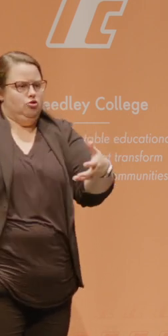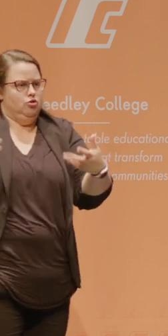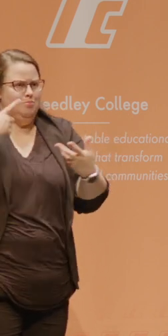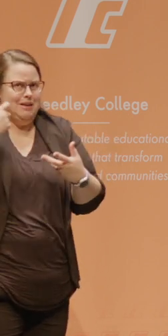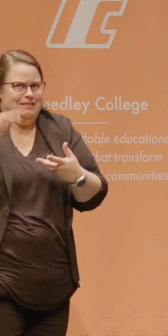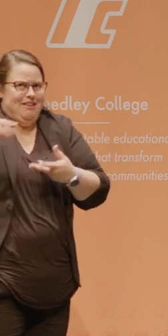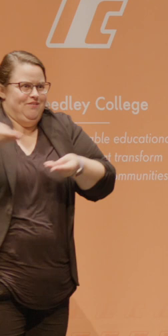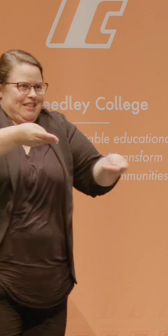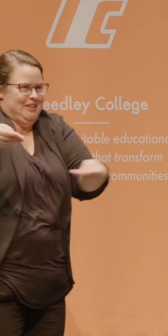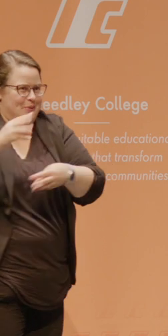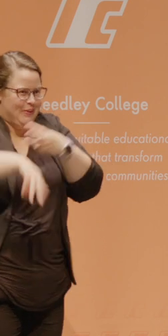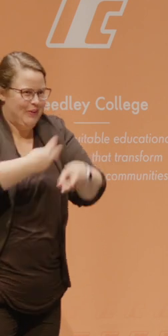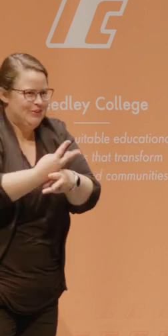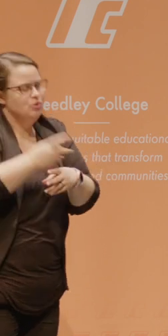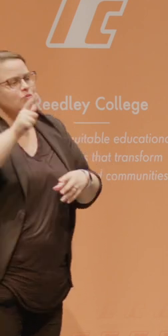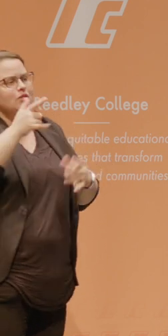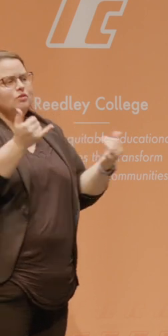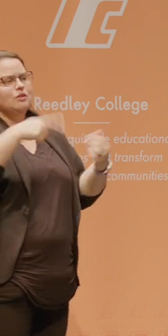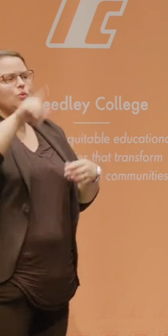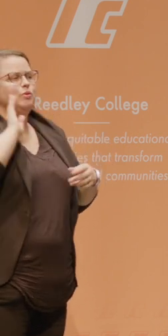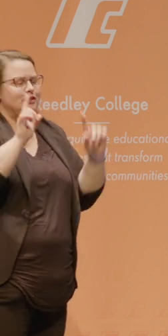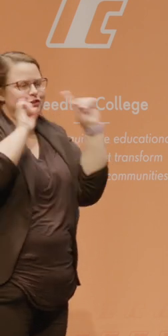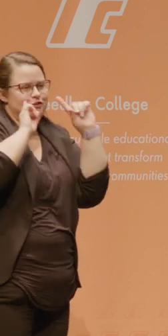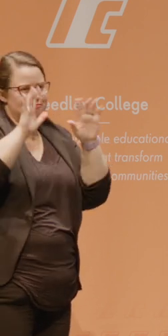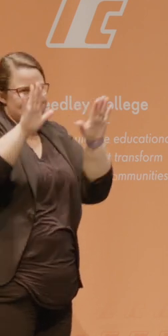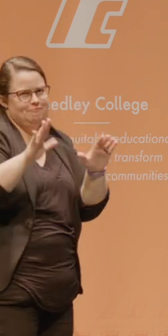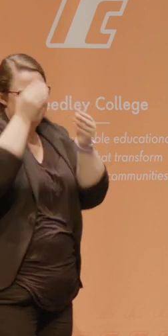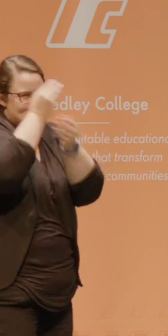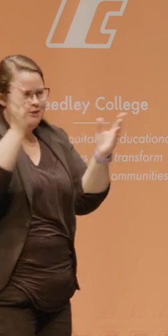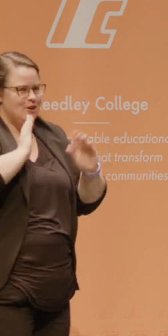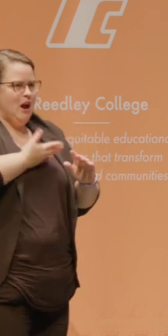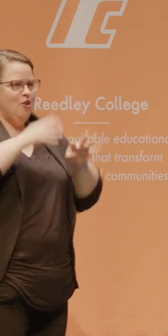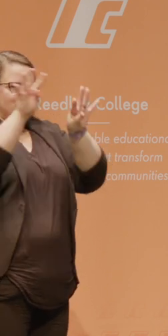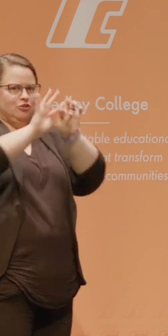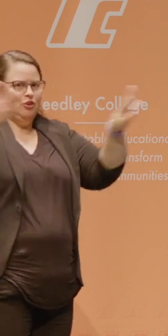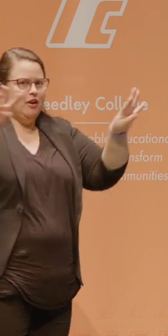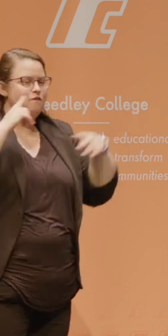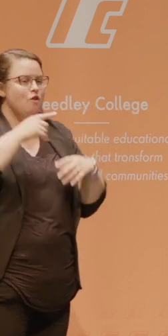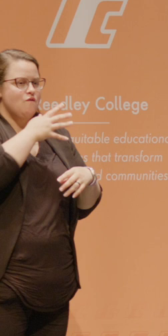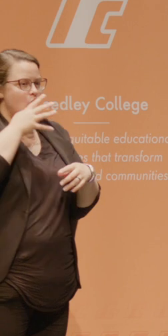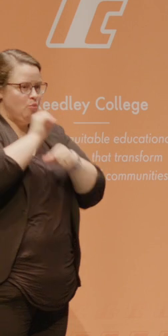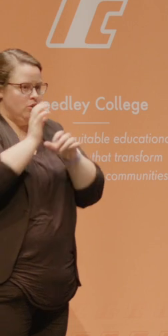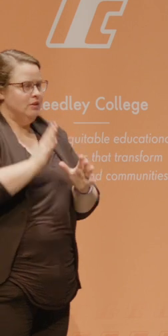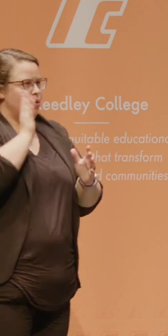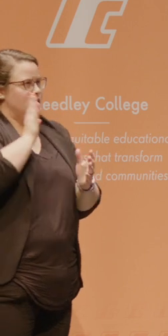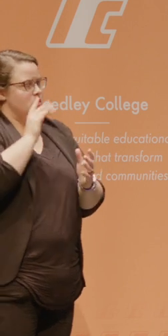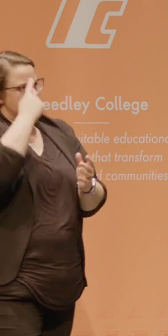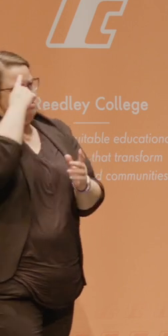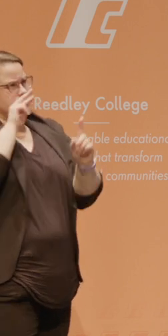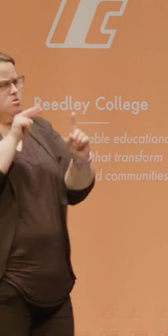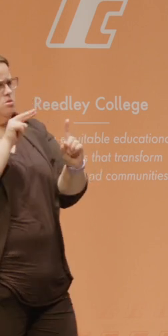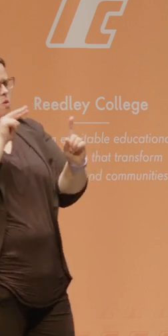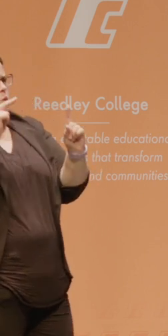be hearing some information about an amazing survey of our farm workers that I think will change the way we think about how